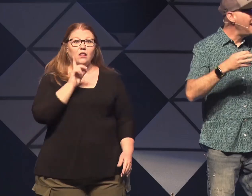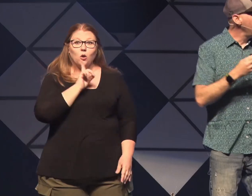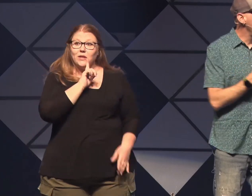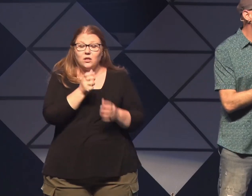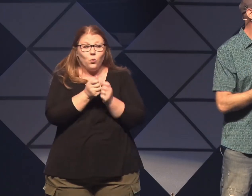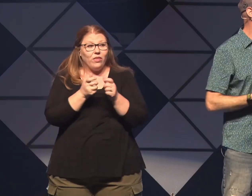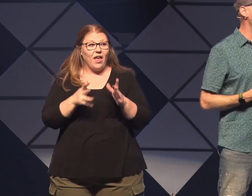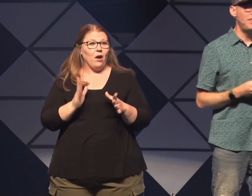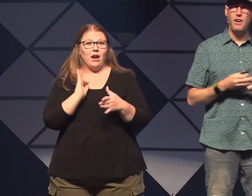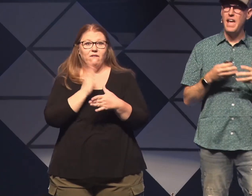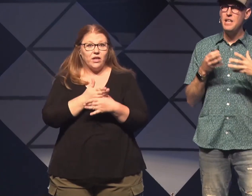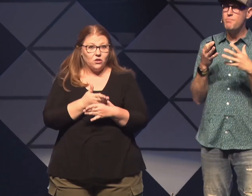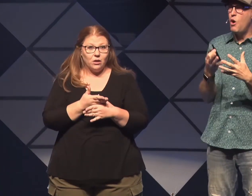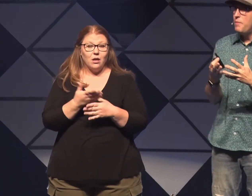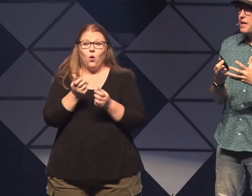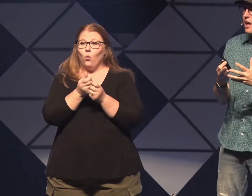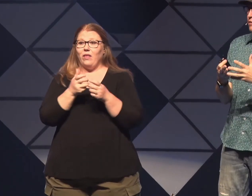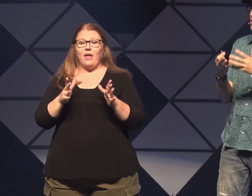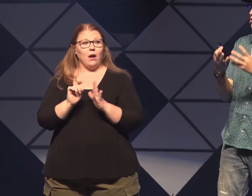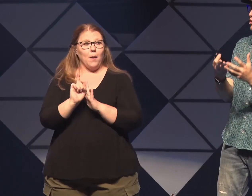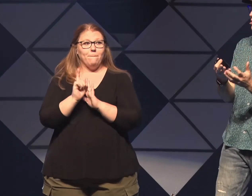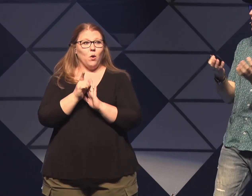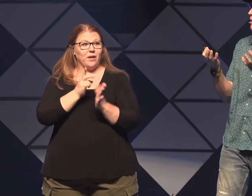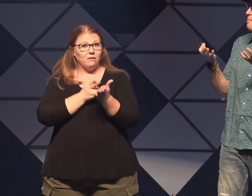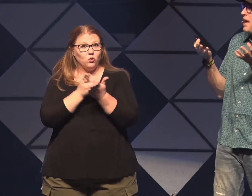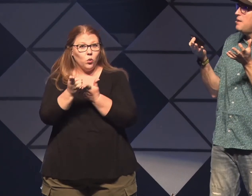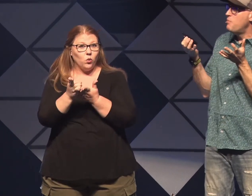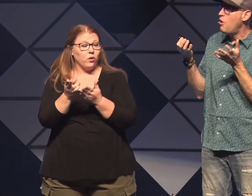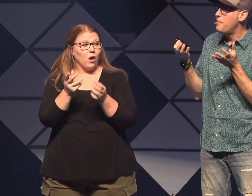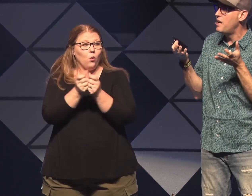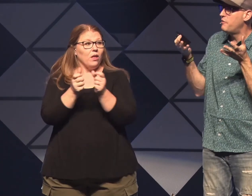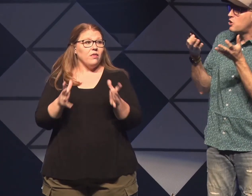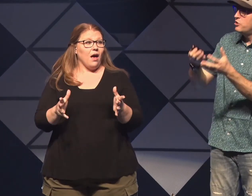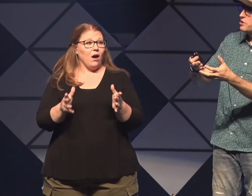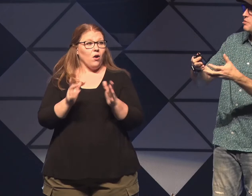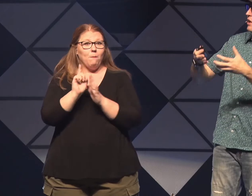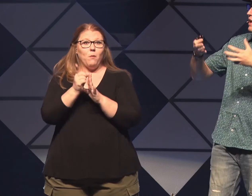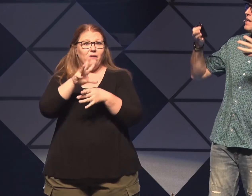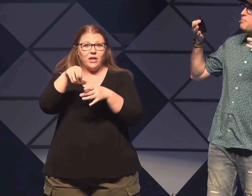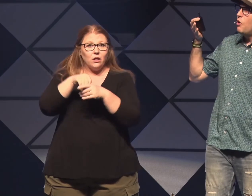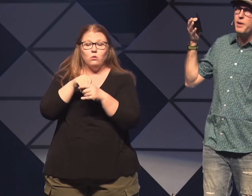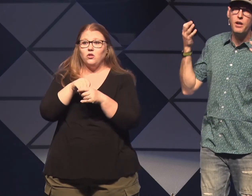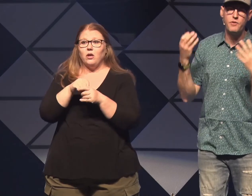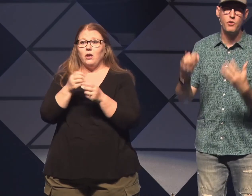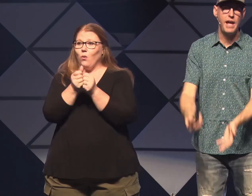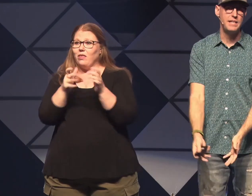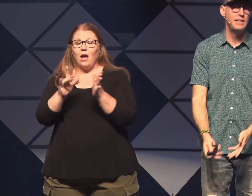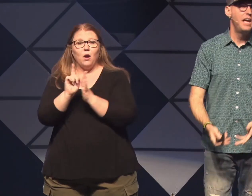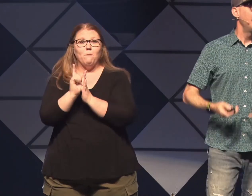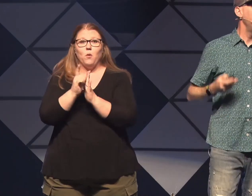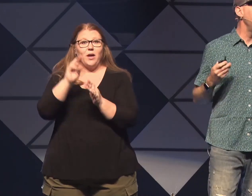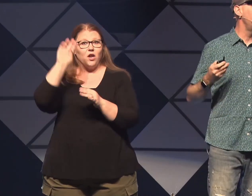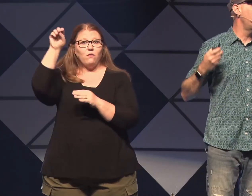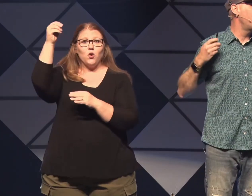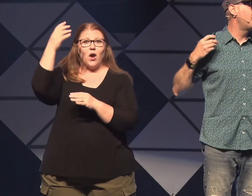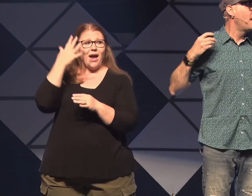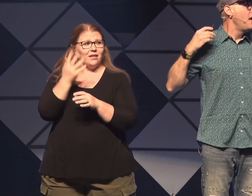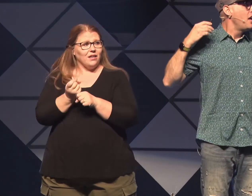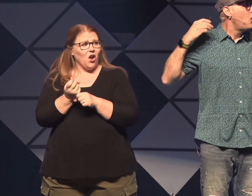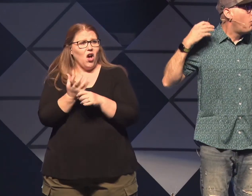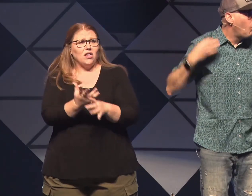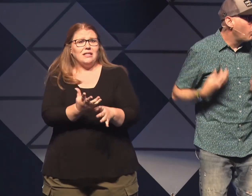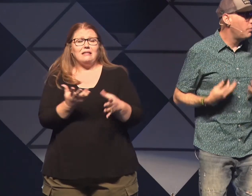without any intervention, without any moment of truth, without any moment of inclusion, without any moment of grace, leads to